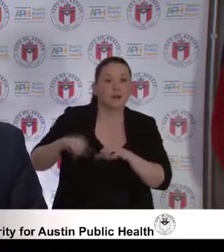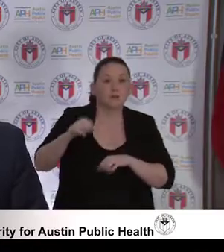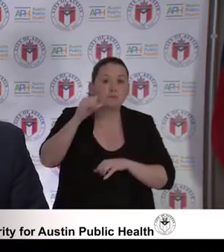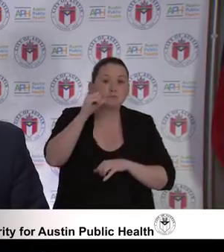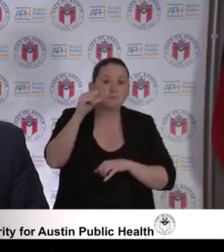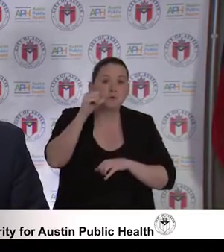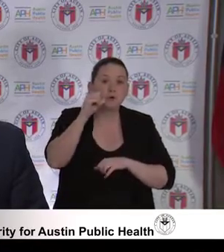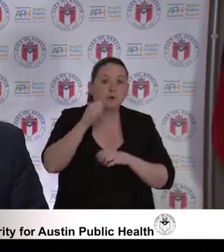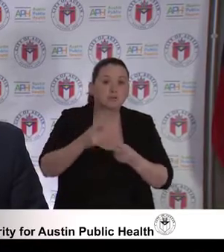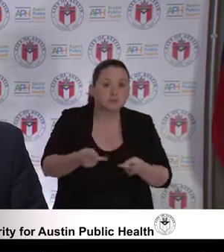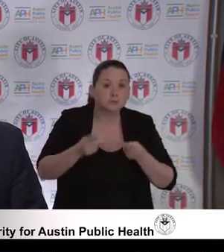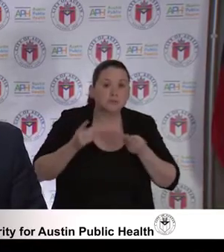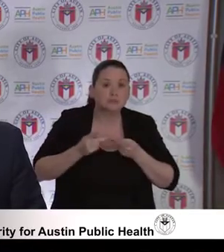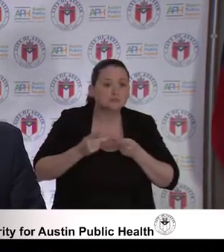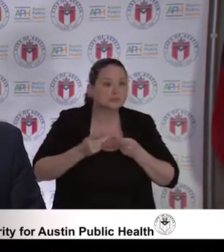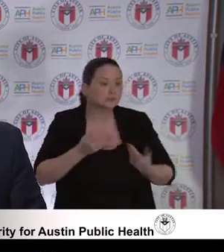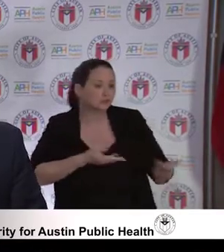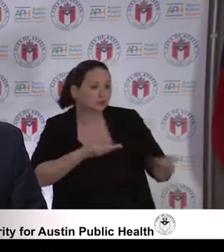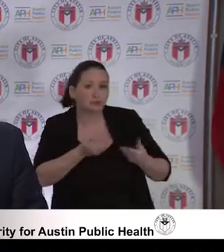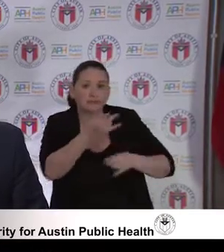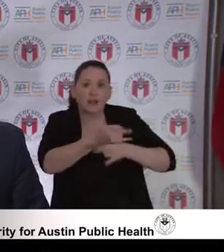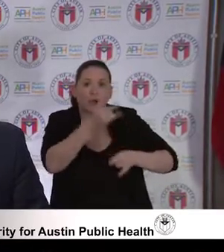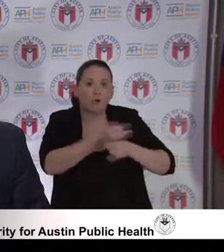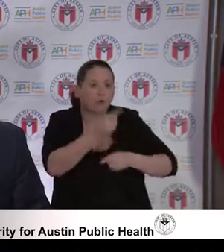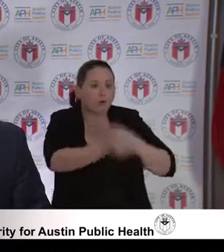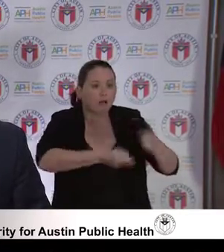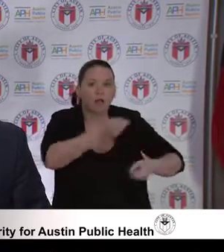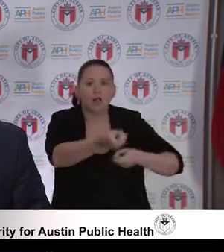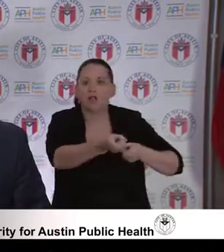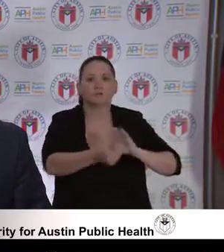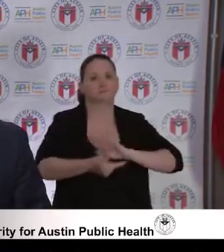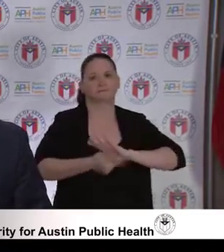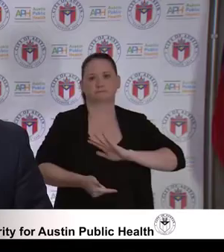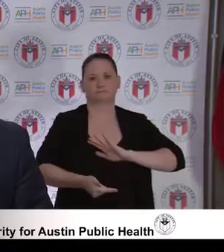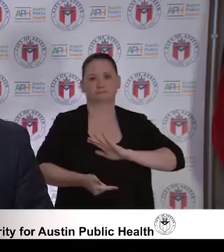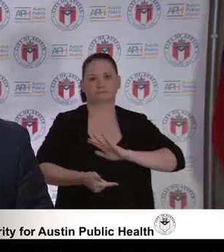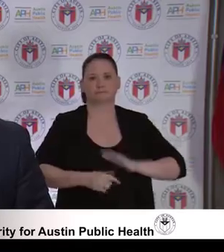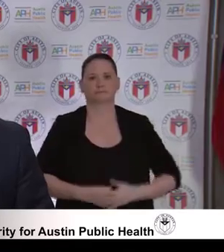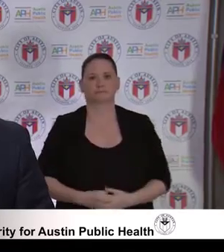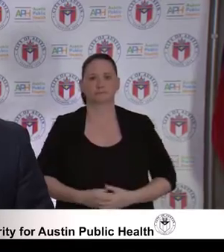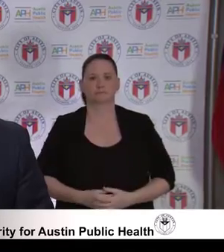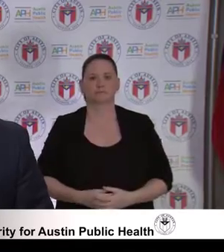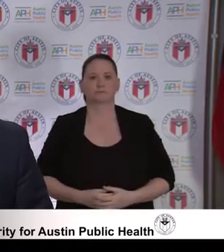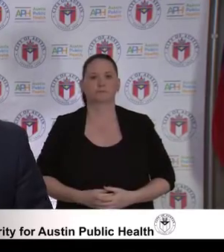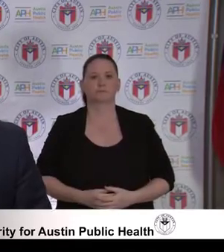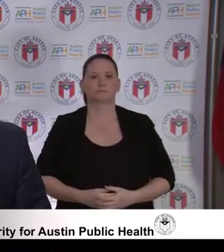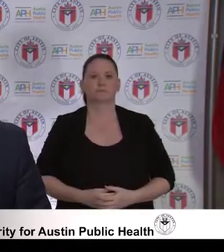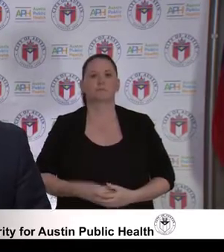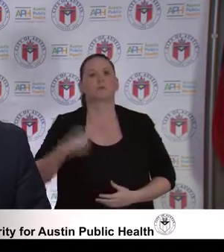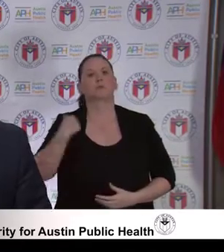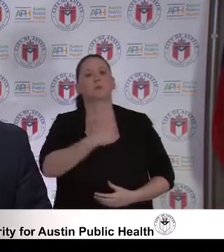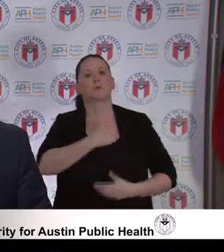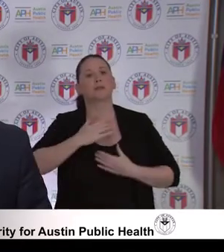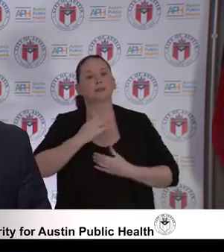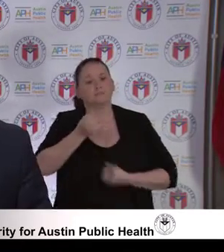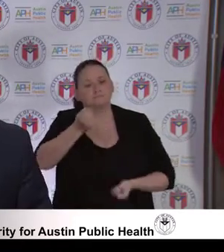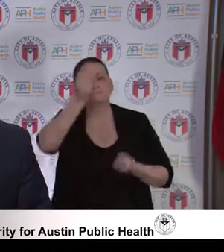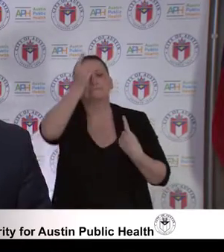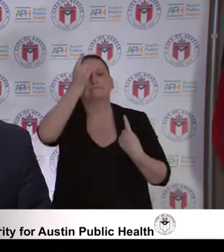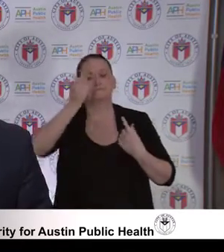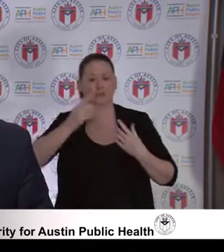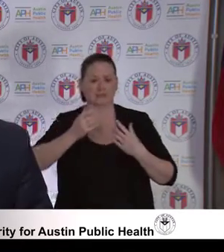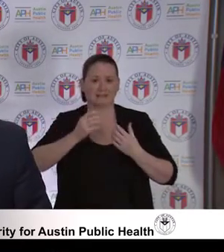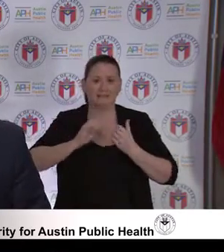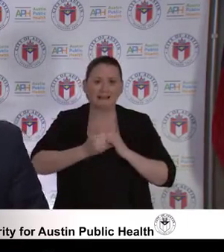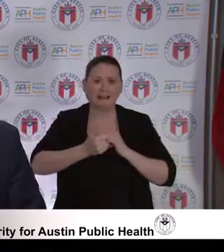serving of alcohol in bars to be prohibited. We also appreciate the impact, both physical